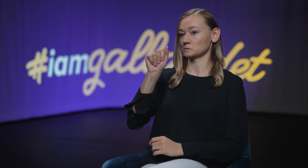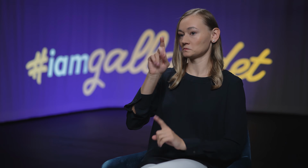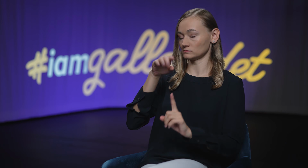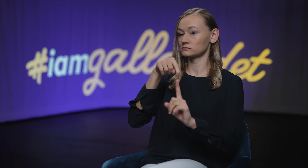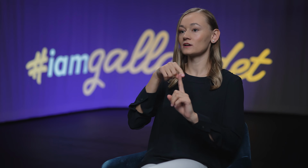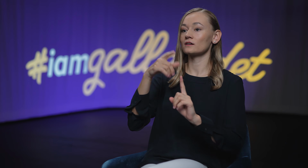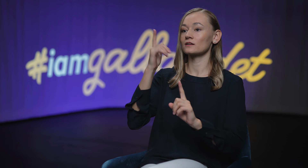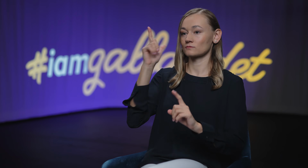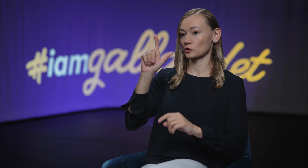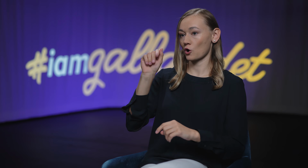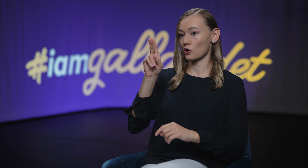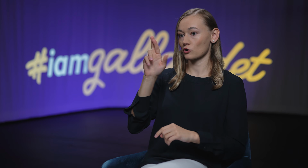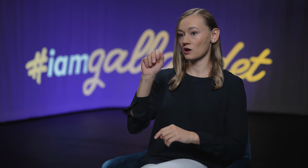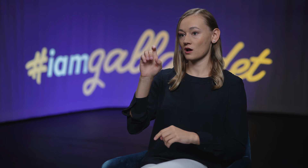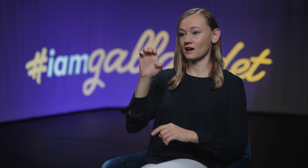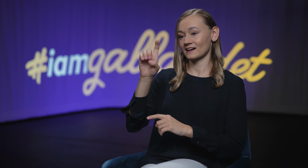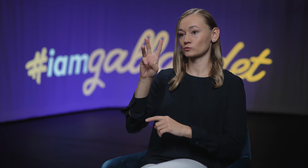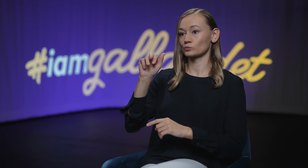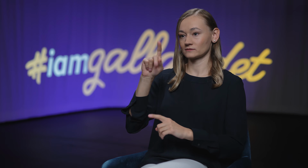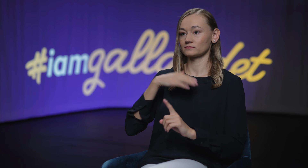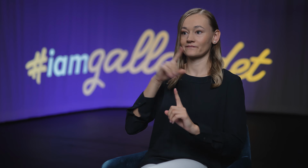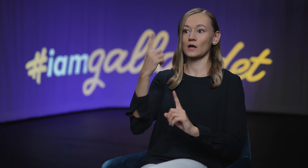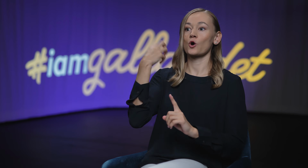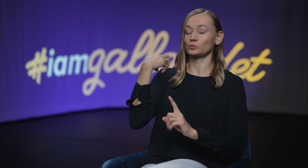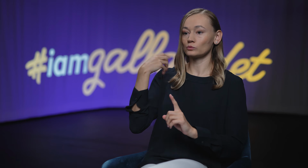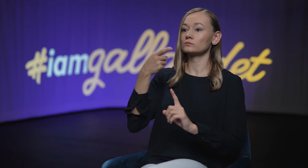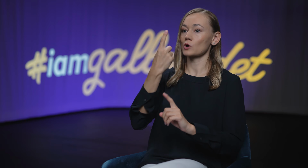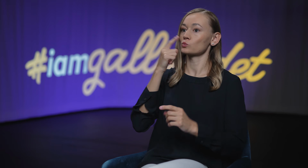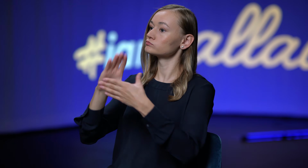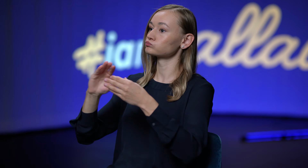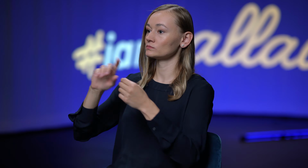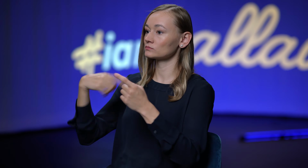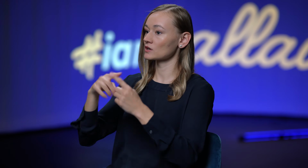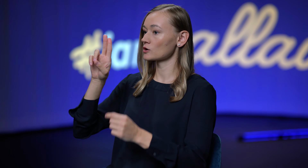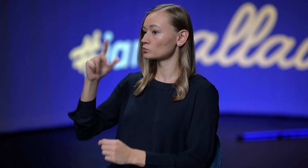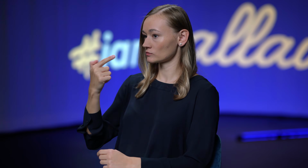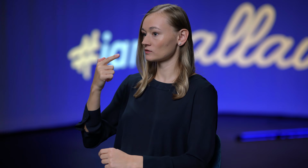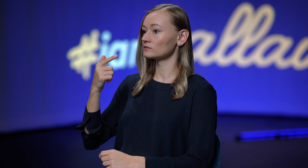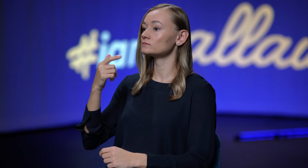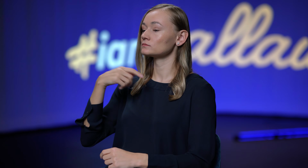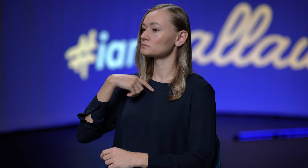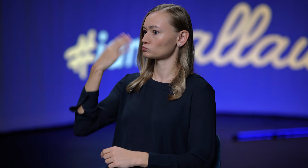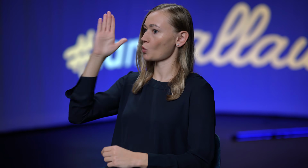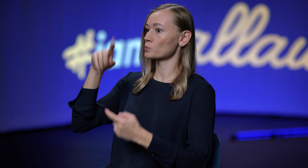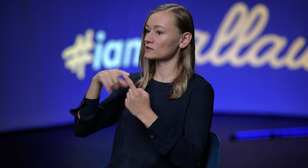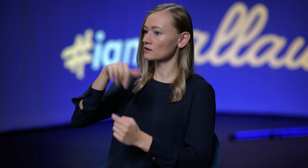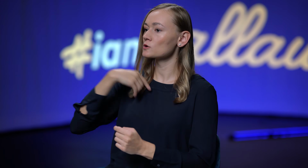At ASDB, Laura Edwards was my first coach. She was the one that told me about U21 sport. I didn't know about